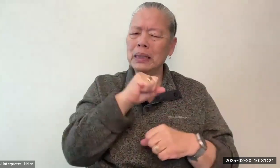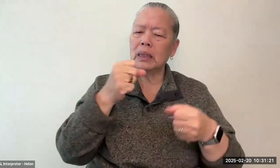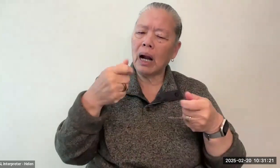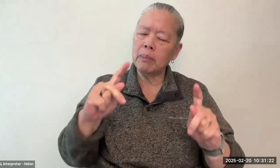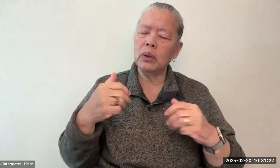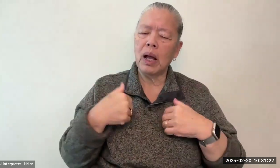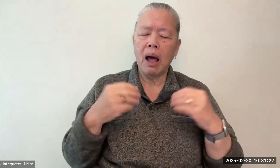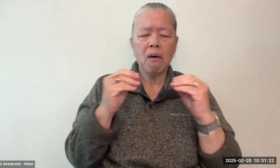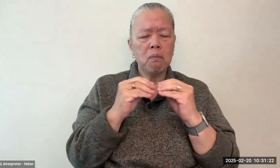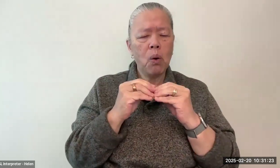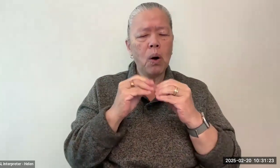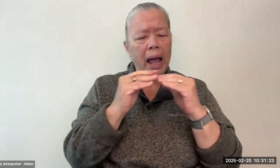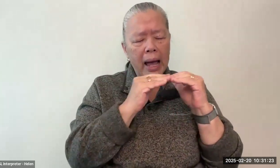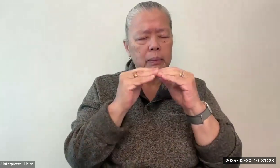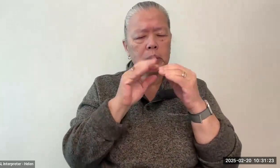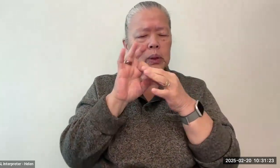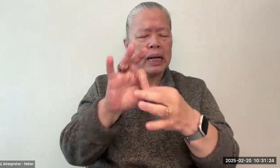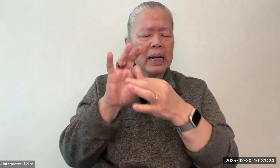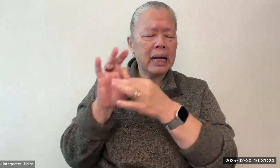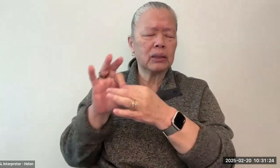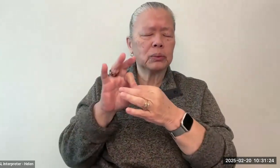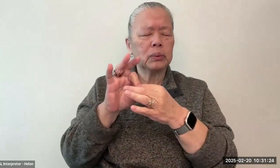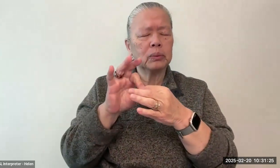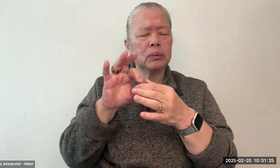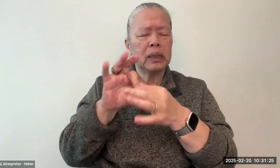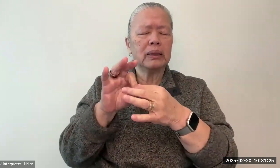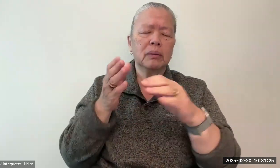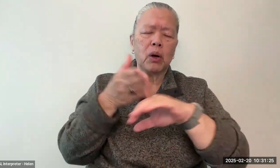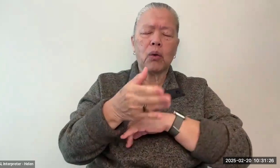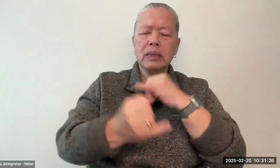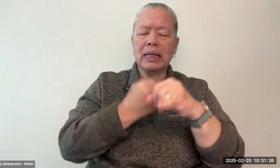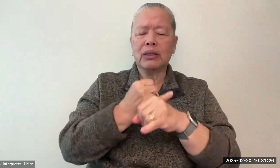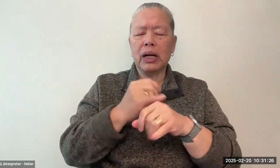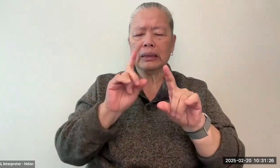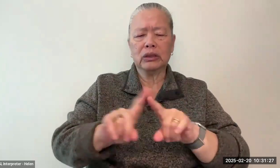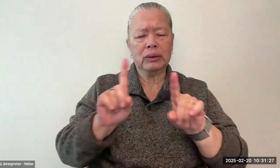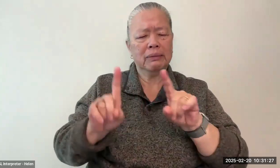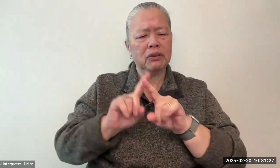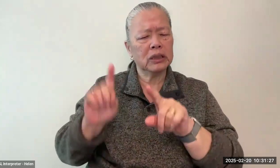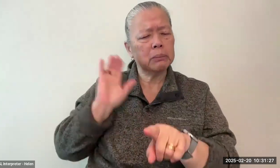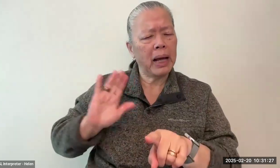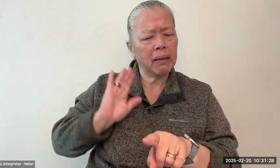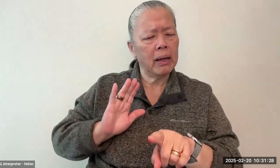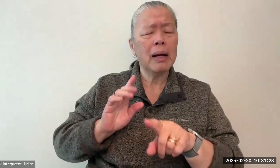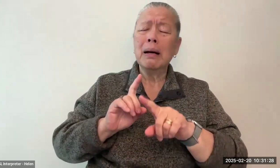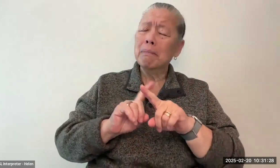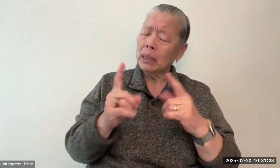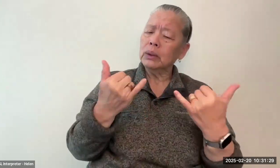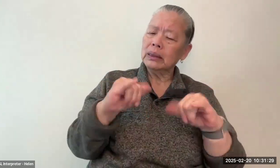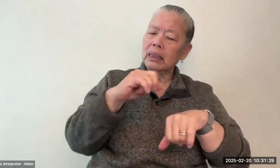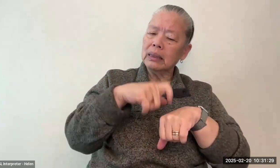equitable connectional relationships across international differences, but it was nevertheless a time when the church